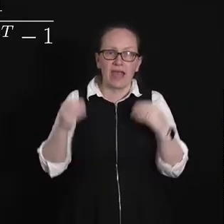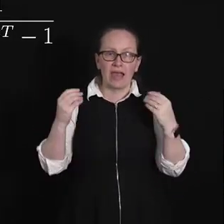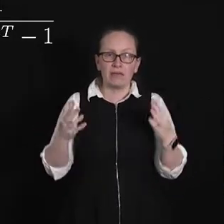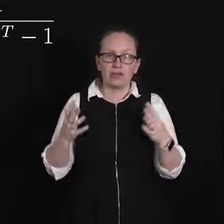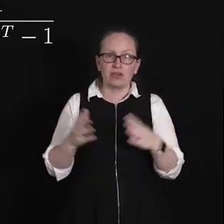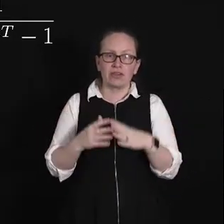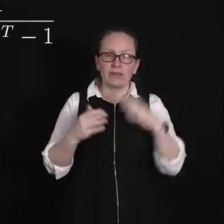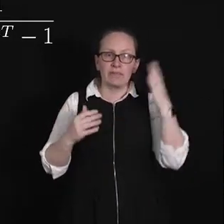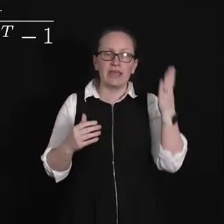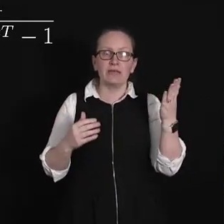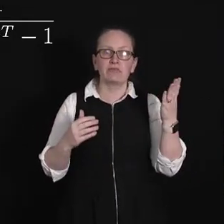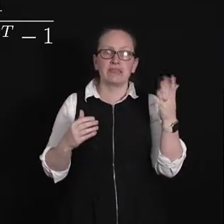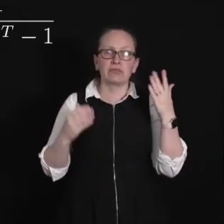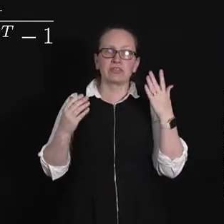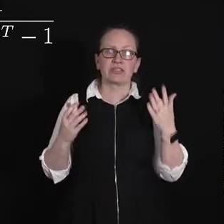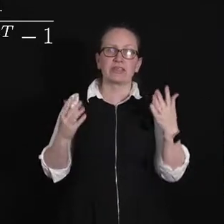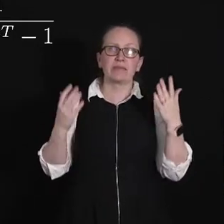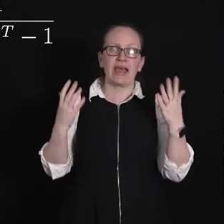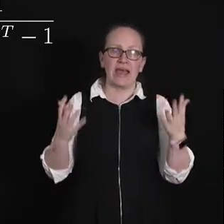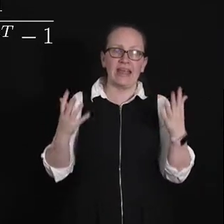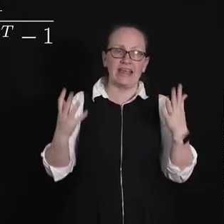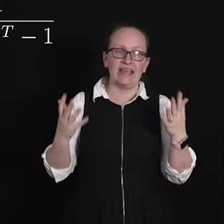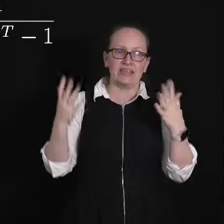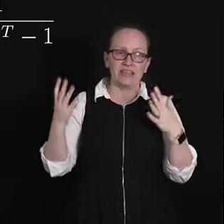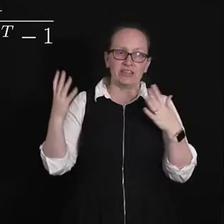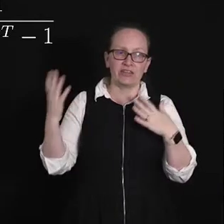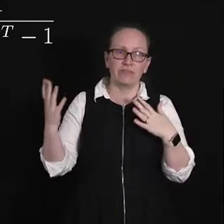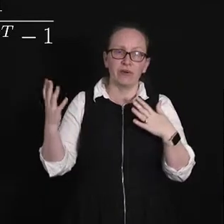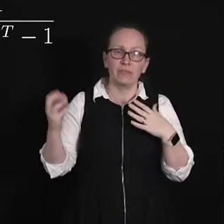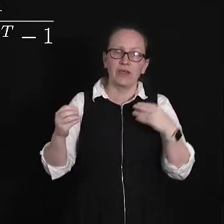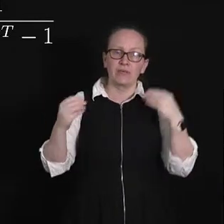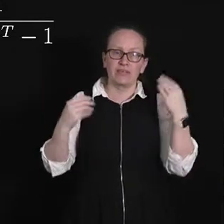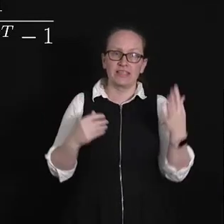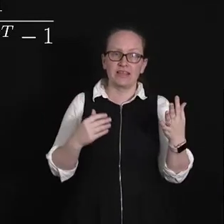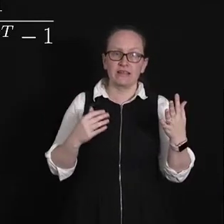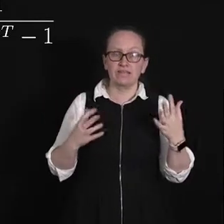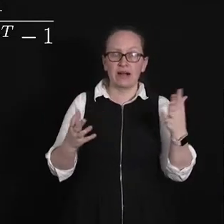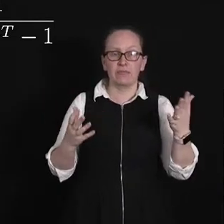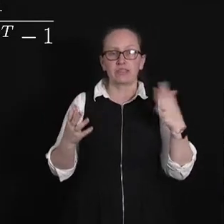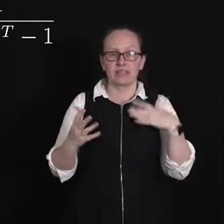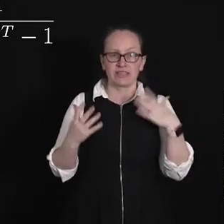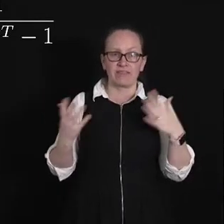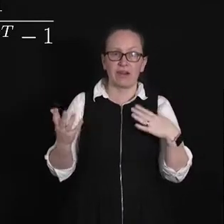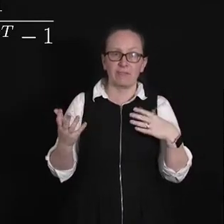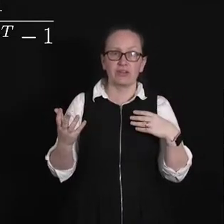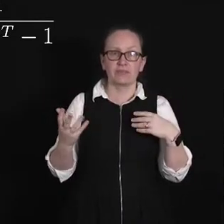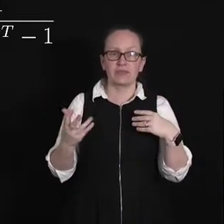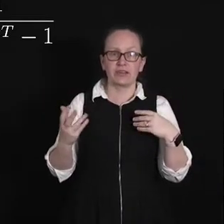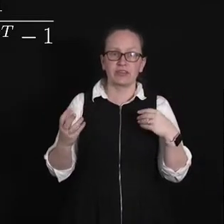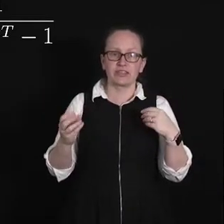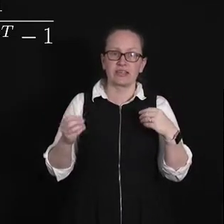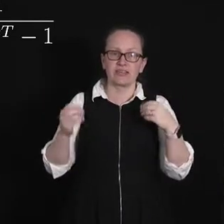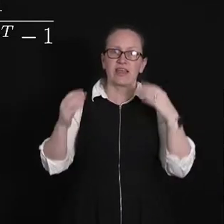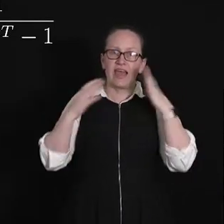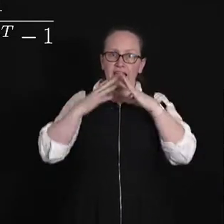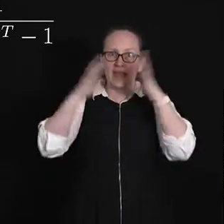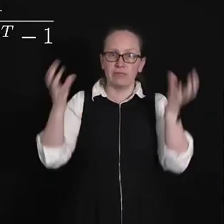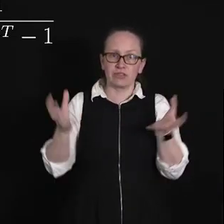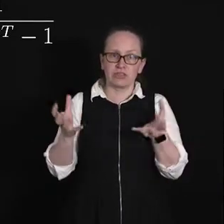and we saw that P was equal to sigma AE T to the 4, where sigma was the Stefan-Boltzmann constant, A was the